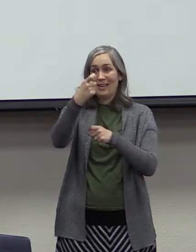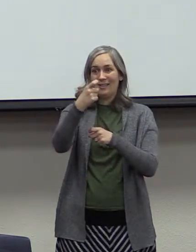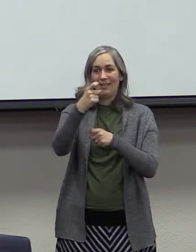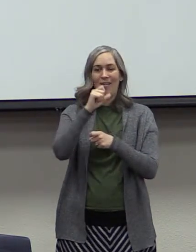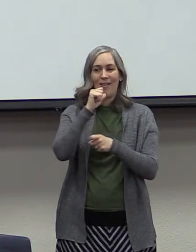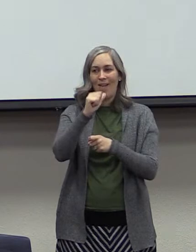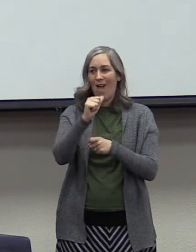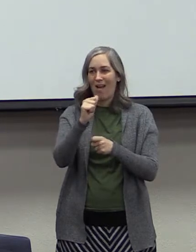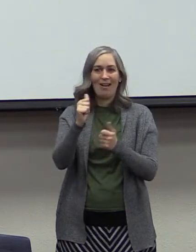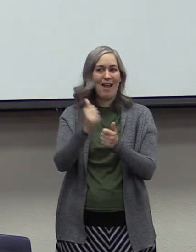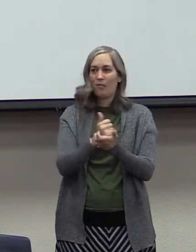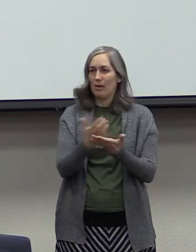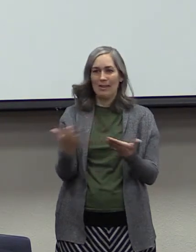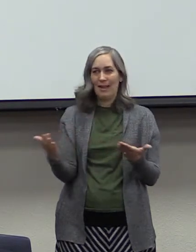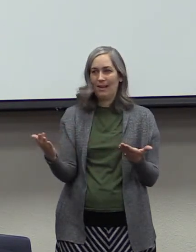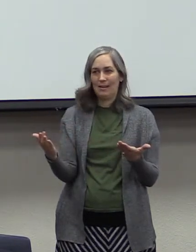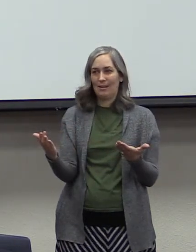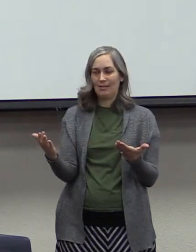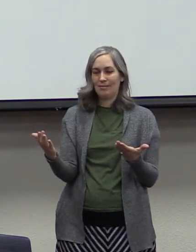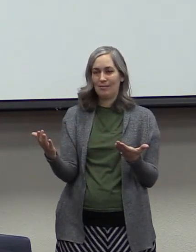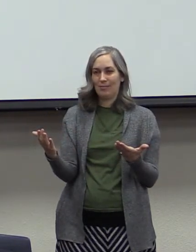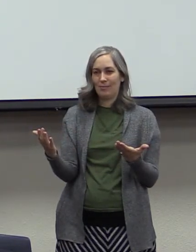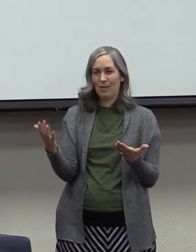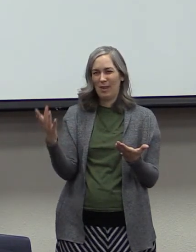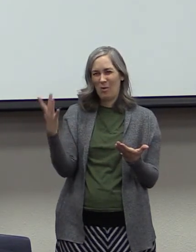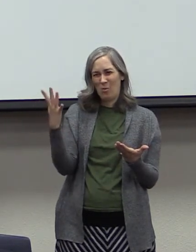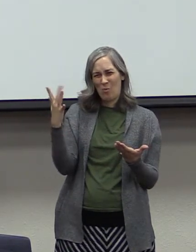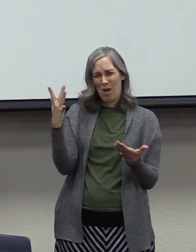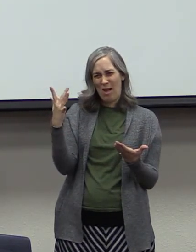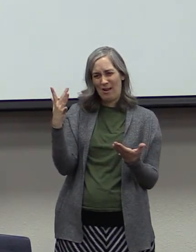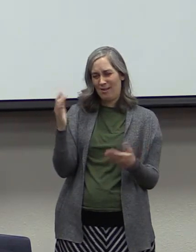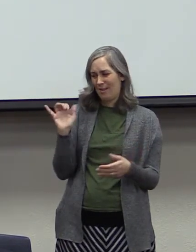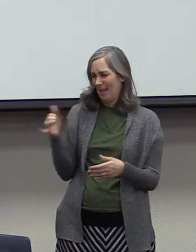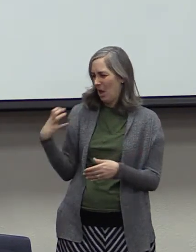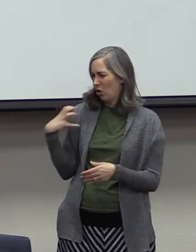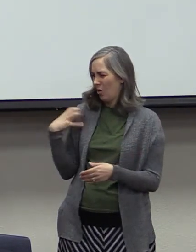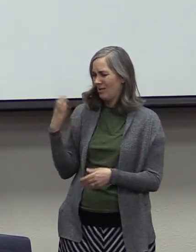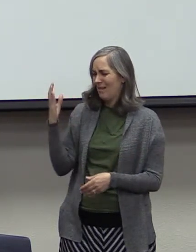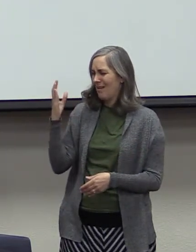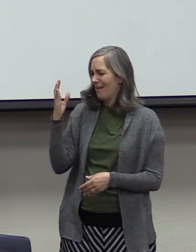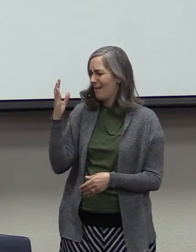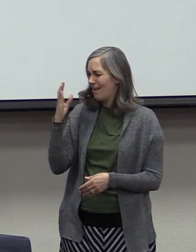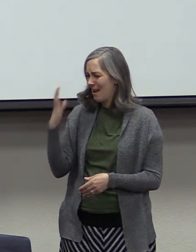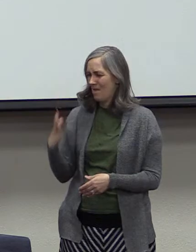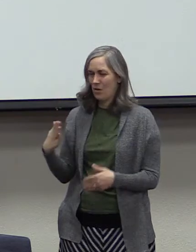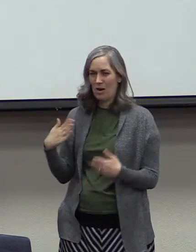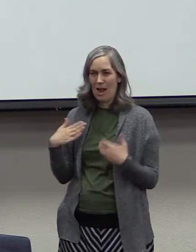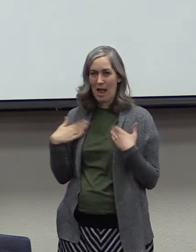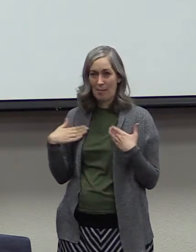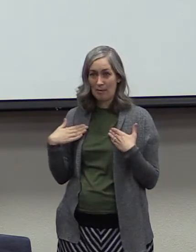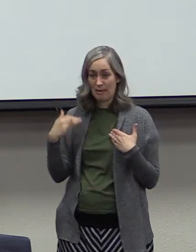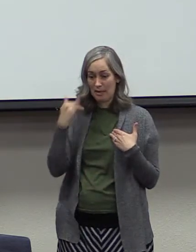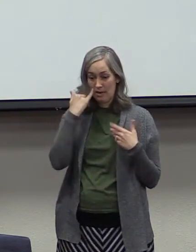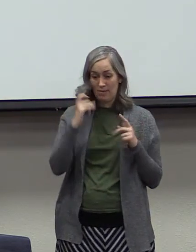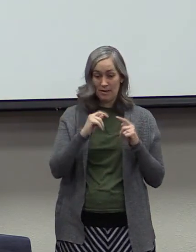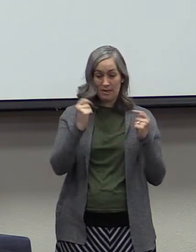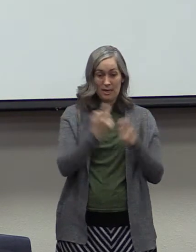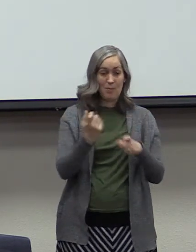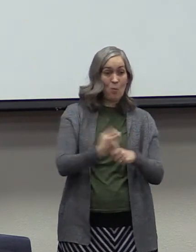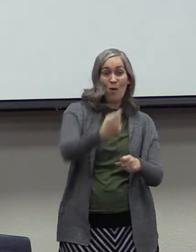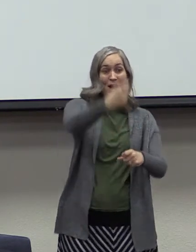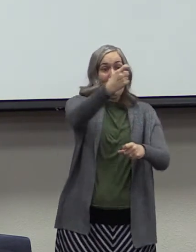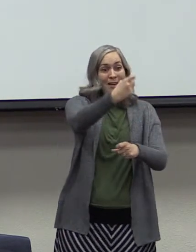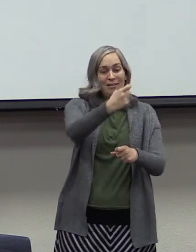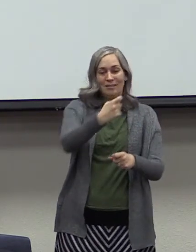Why? Coach Knight was never happy, even after a team victory, if his players did not do